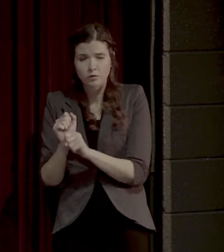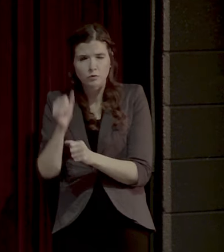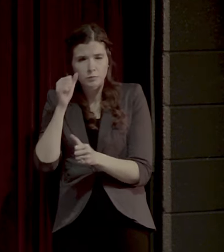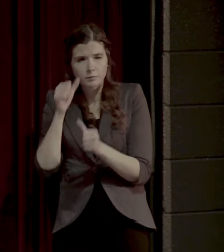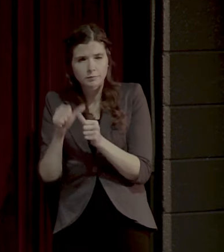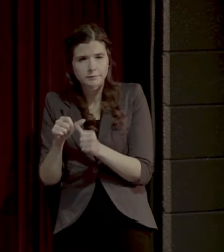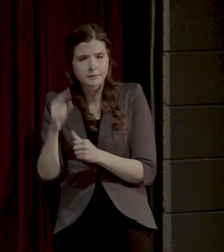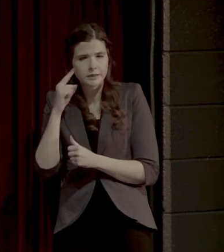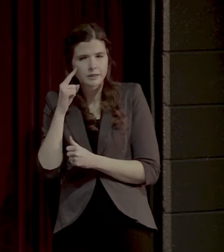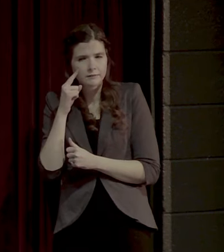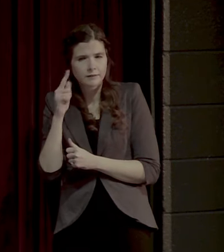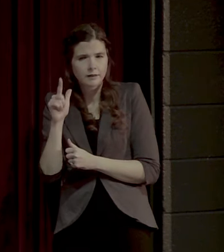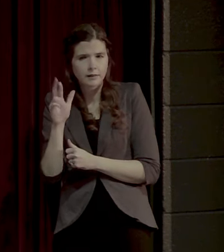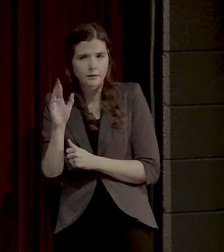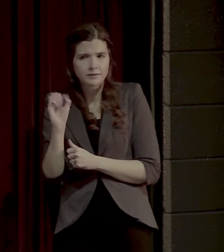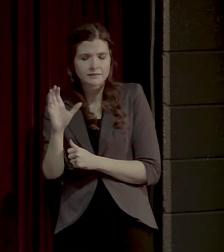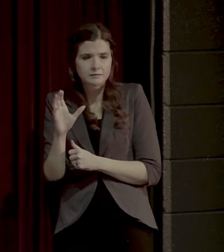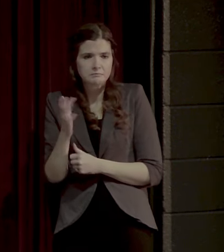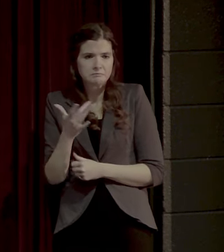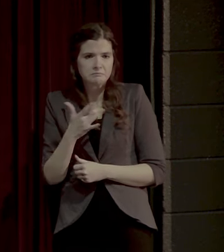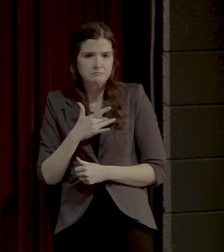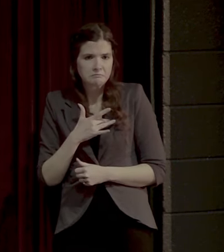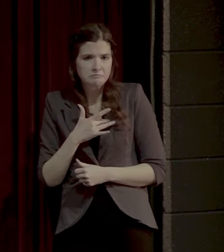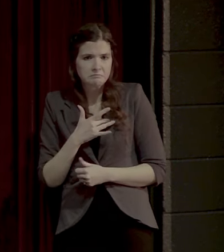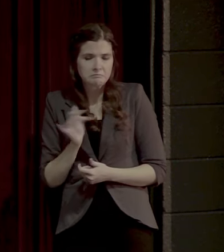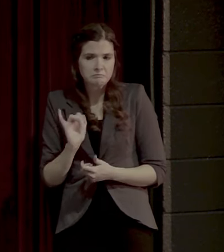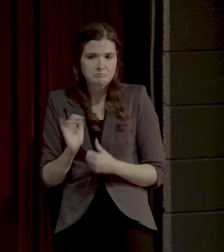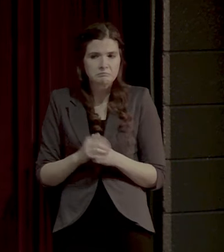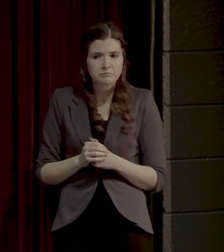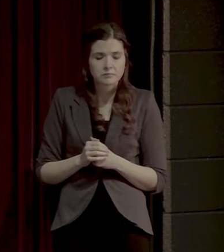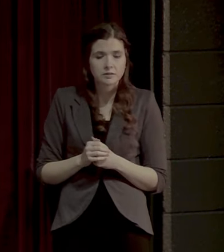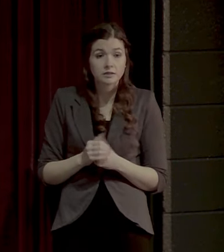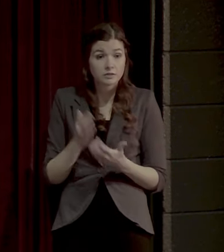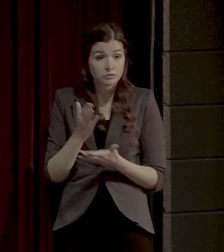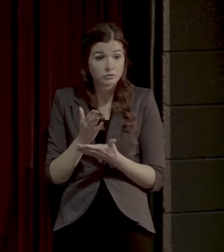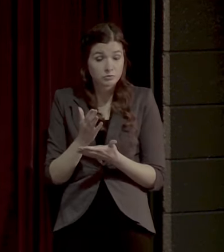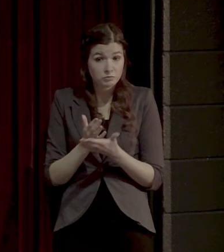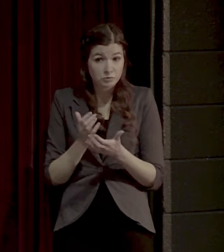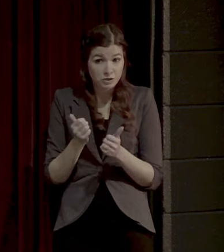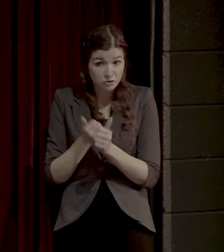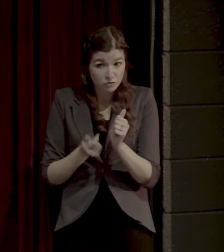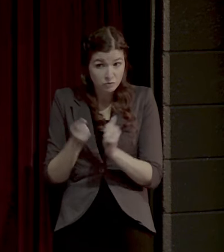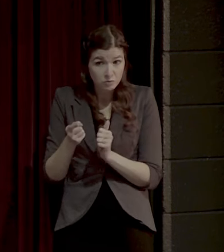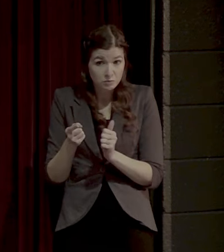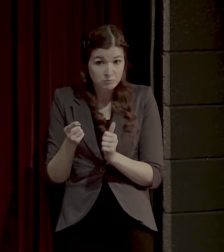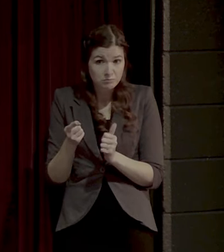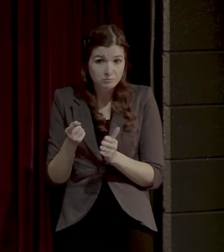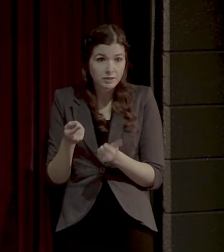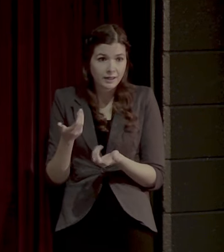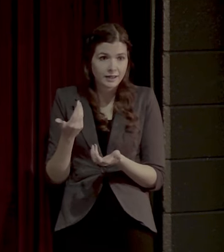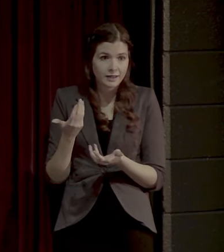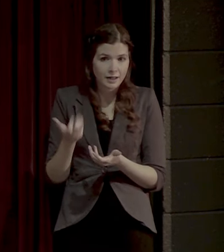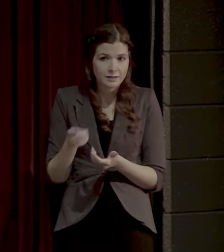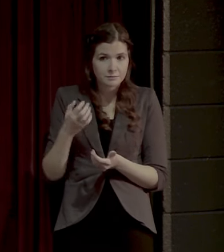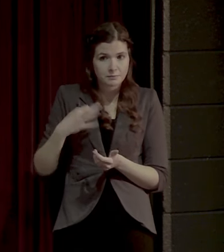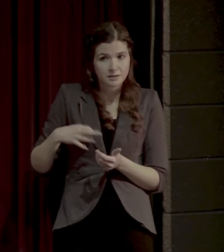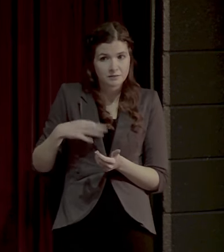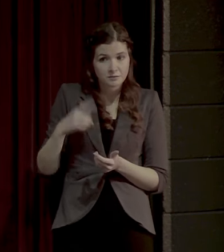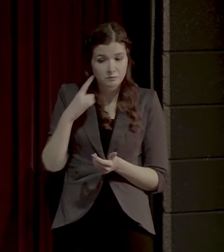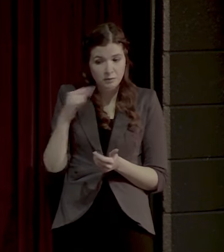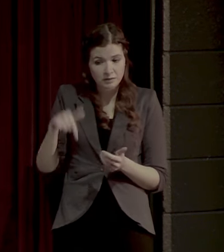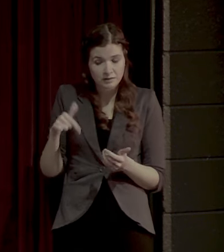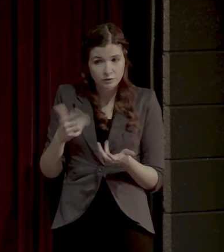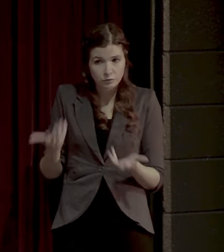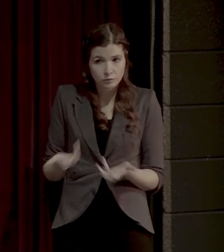your mind and in your heart. Each of you, in some way, has reaped the benefits of this institution, and I hope that